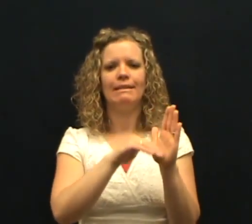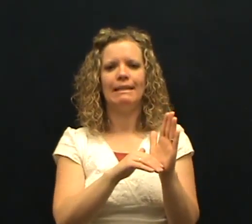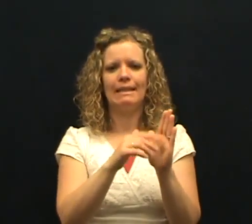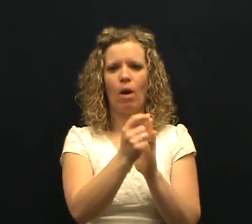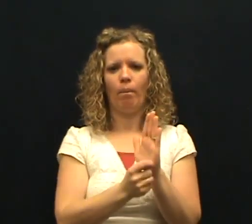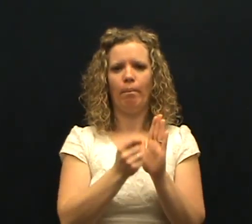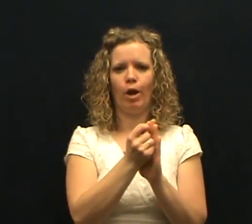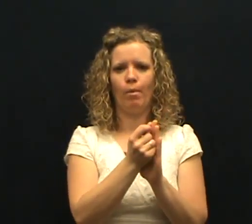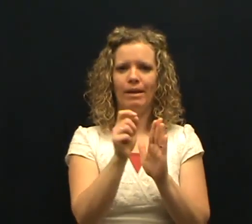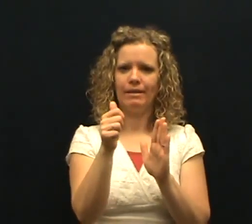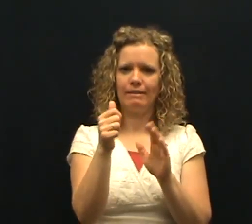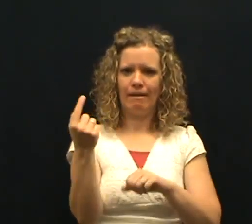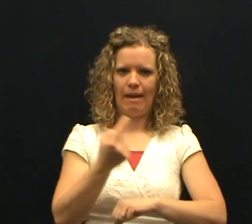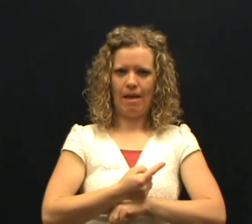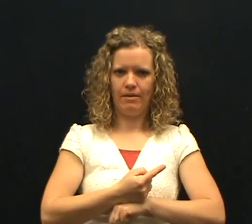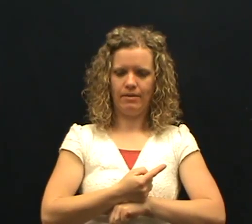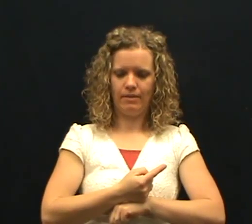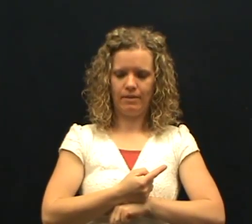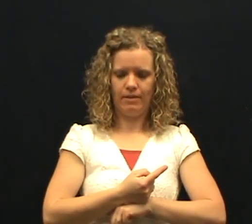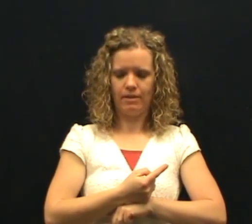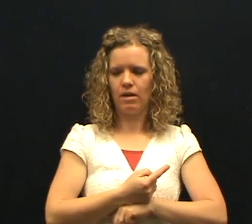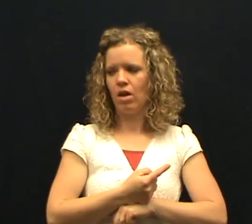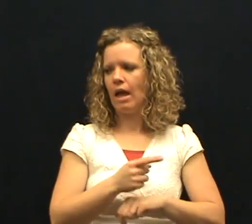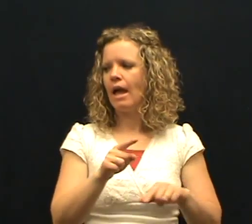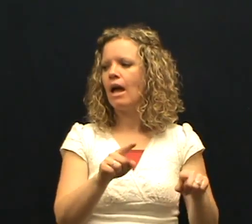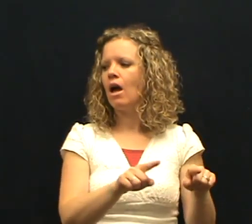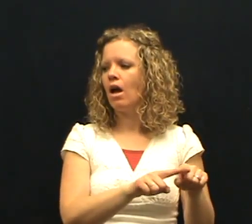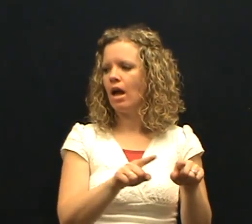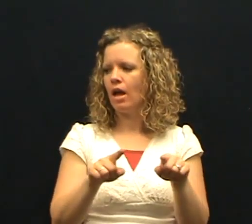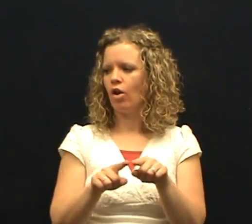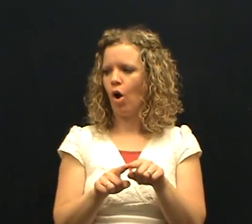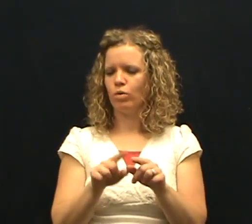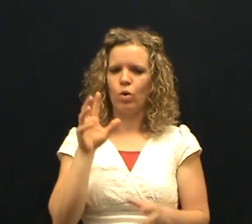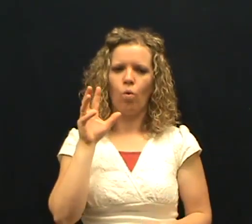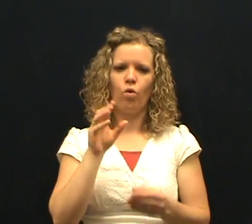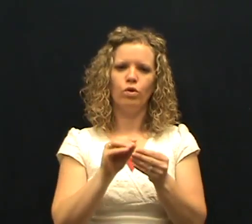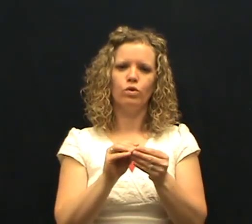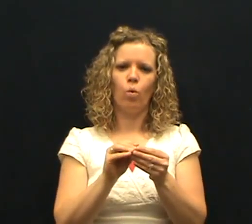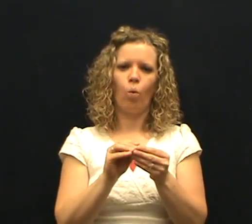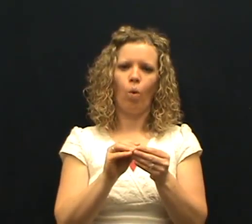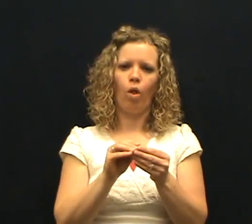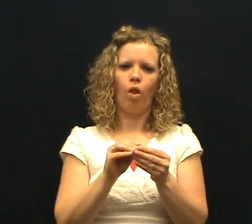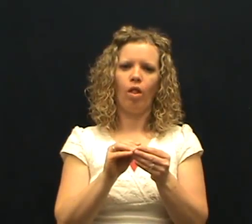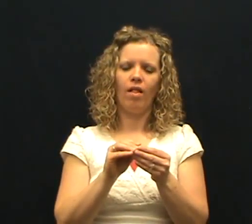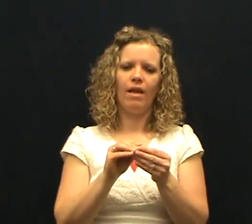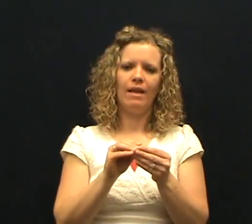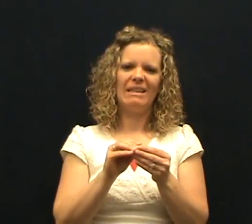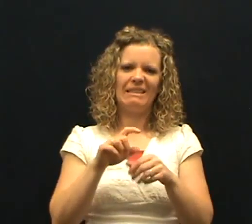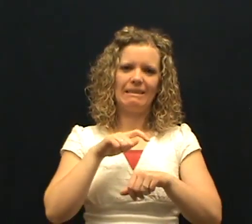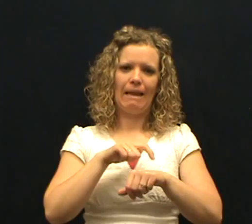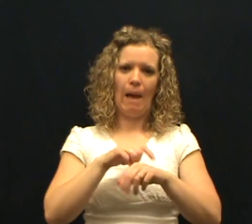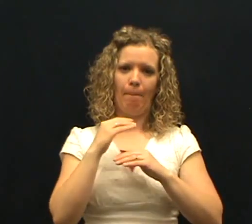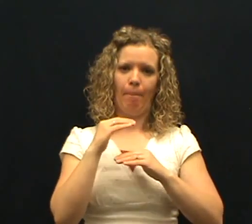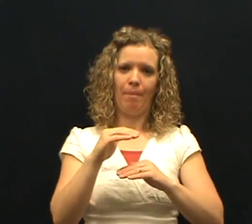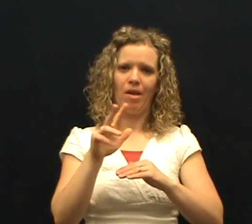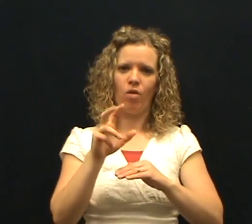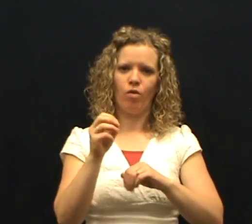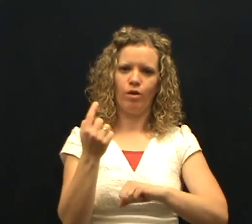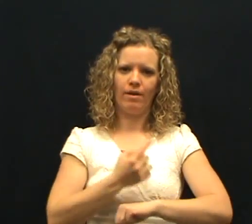10 days, and we have the total credit period, which is 30 days. So now we know,